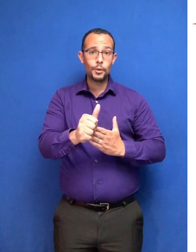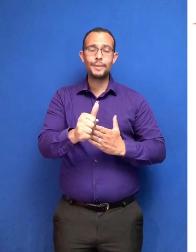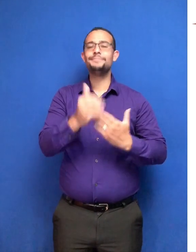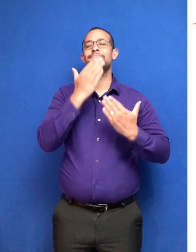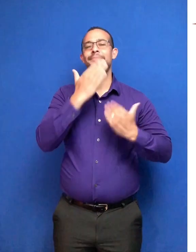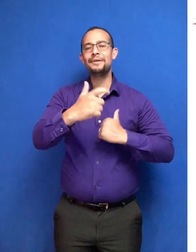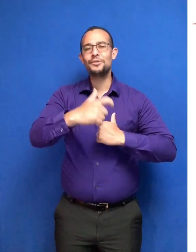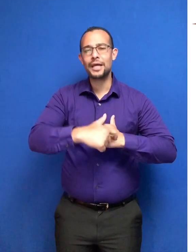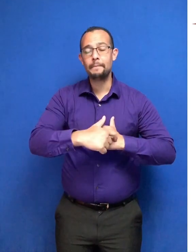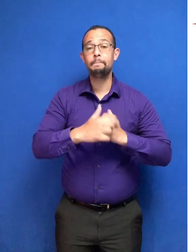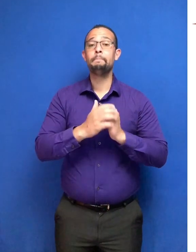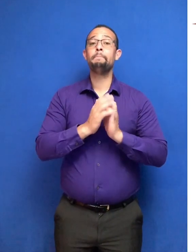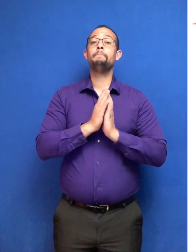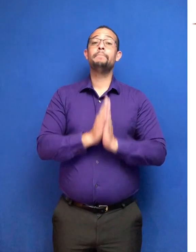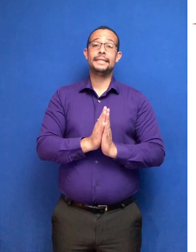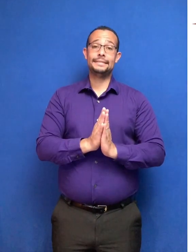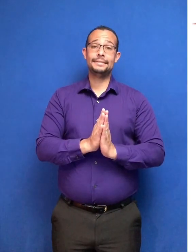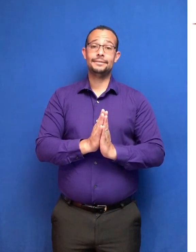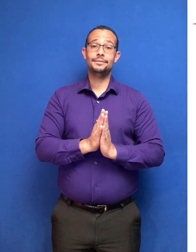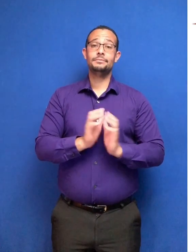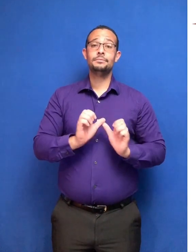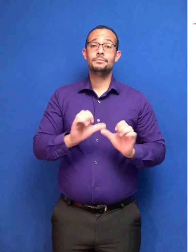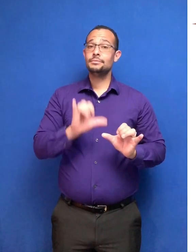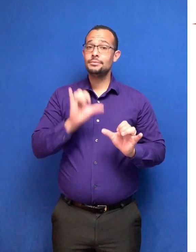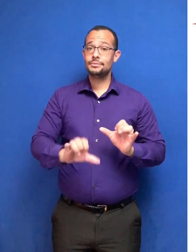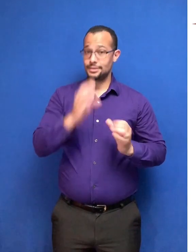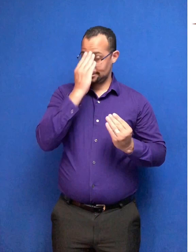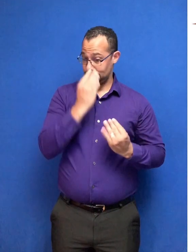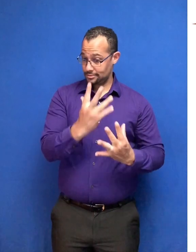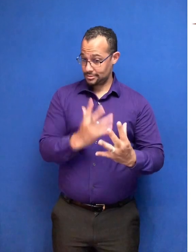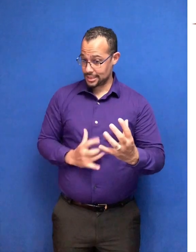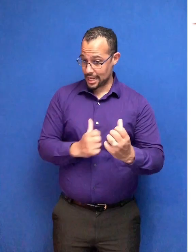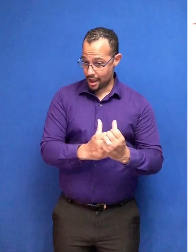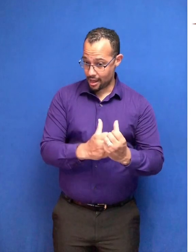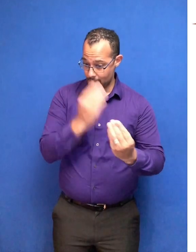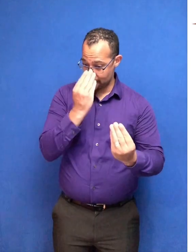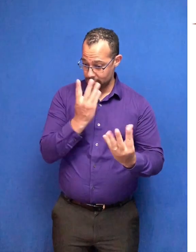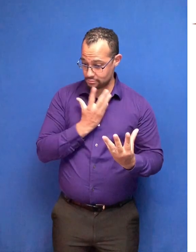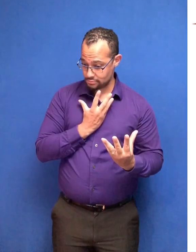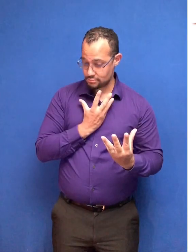Thank you for your time. Please stay informed and stay safe.